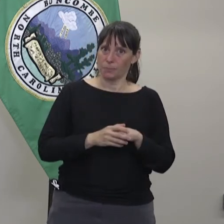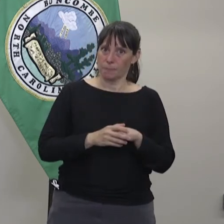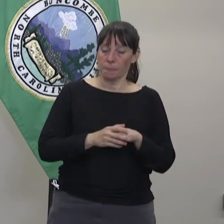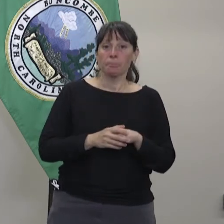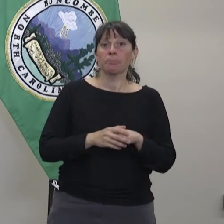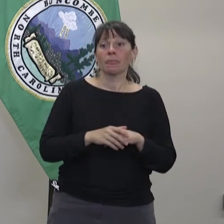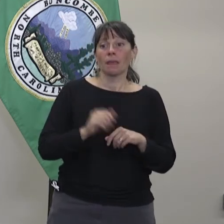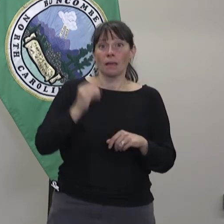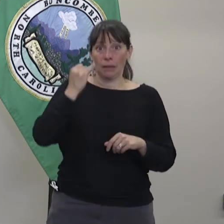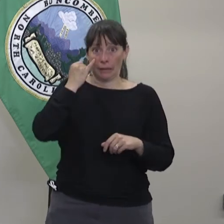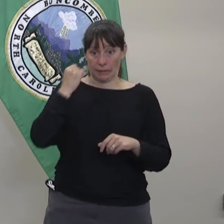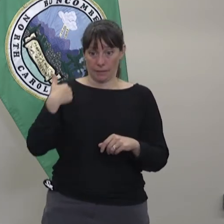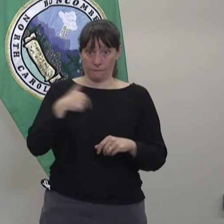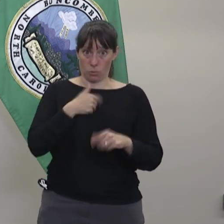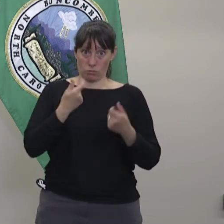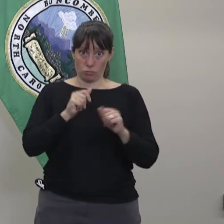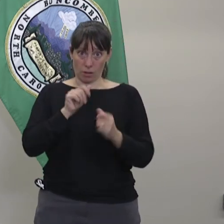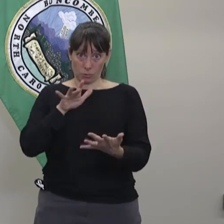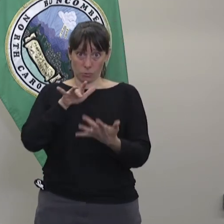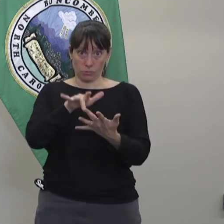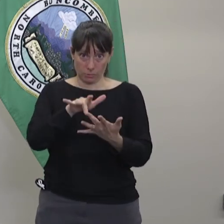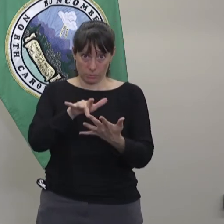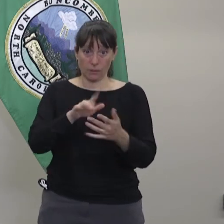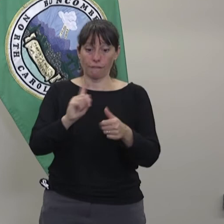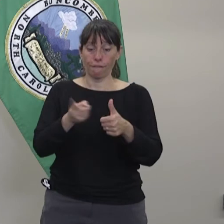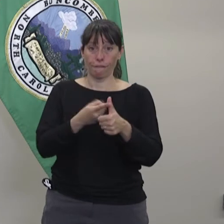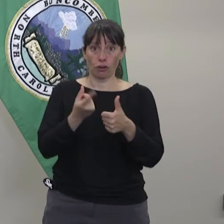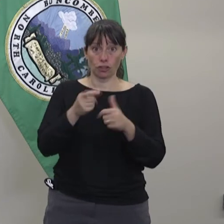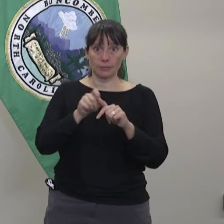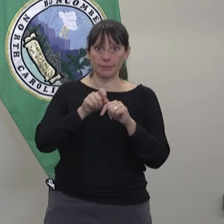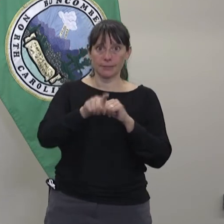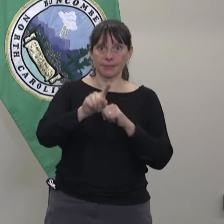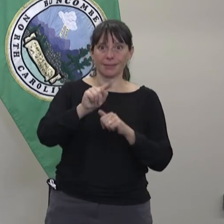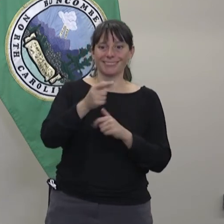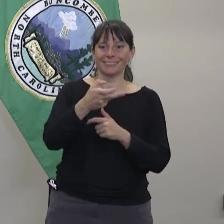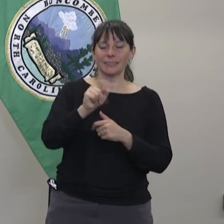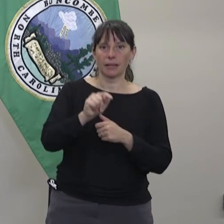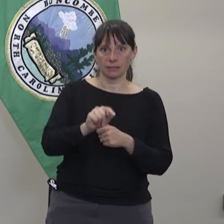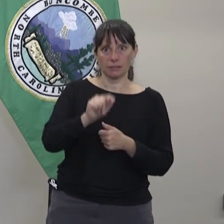45394 or an email from